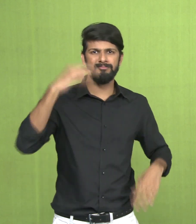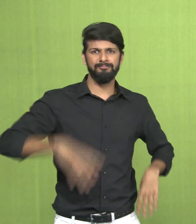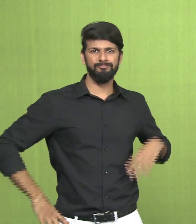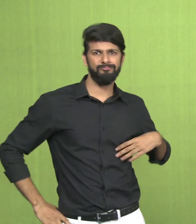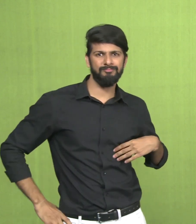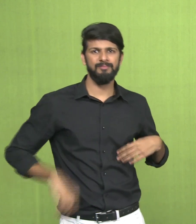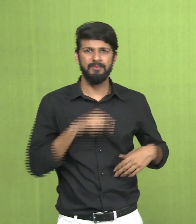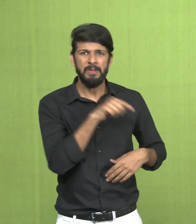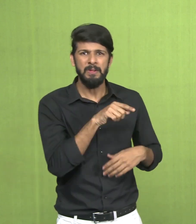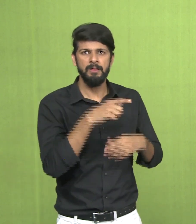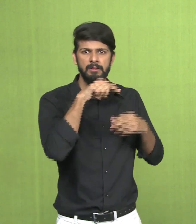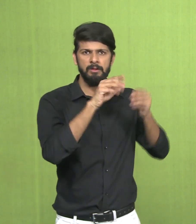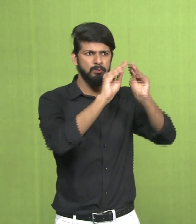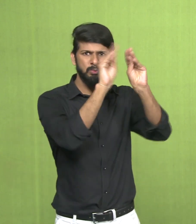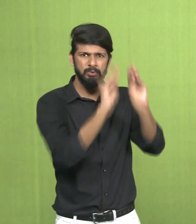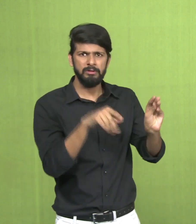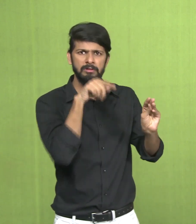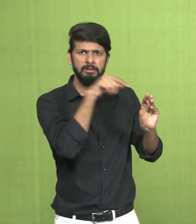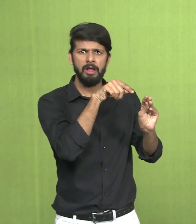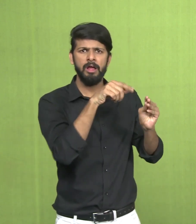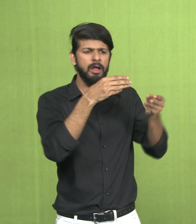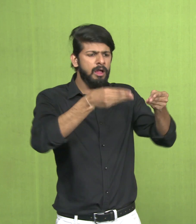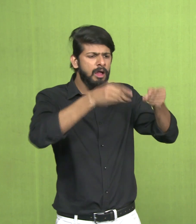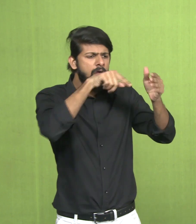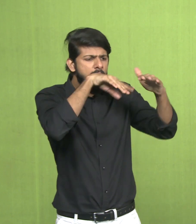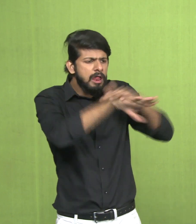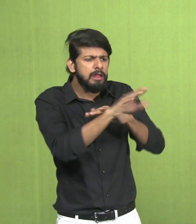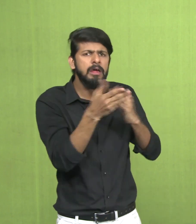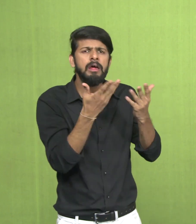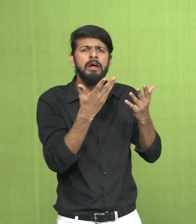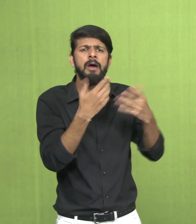Question number 3. What is the medium of the dancing girl?